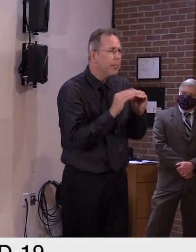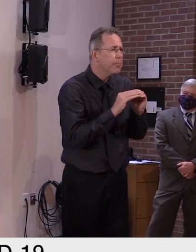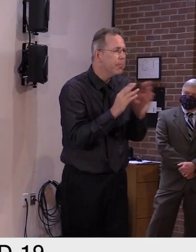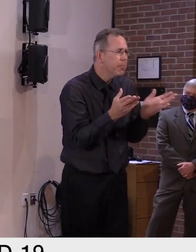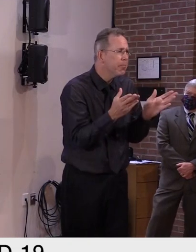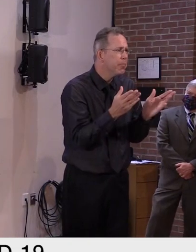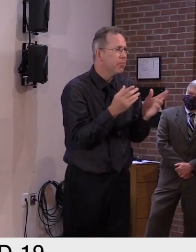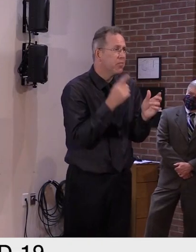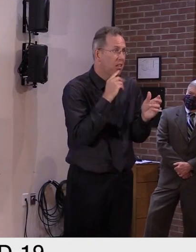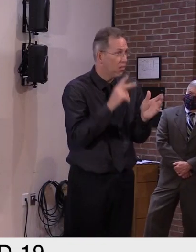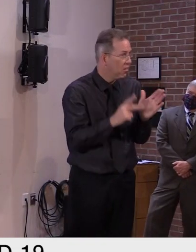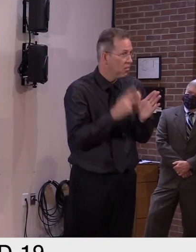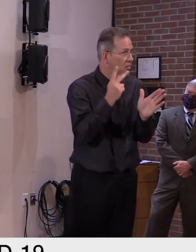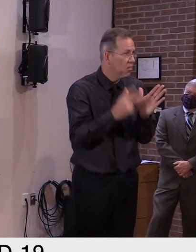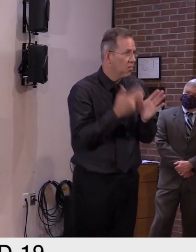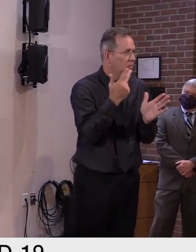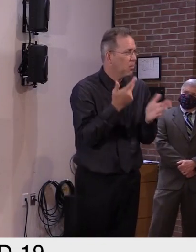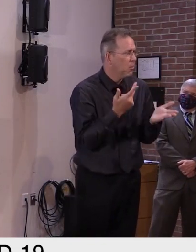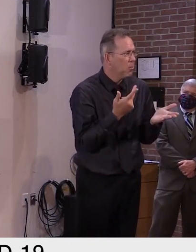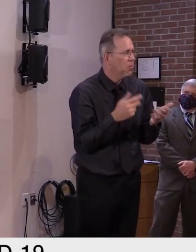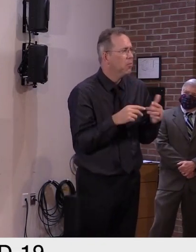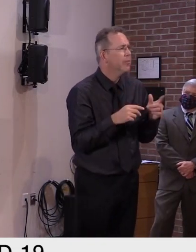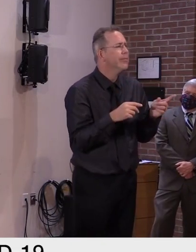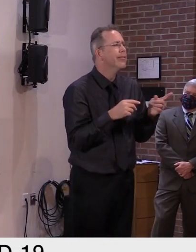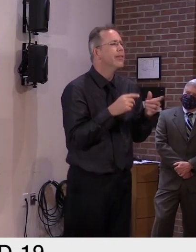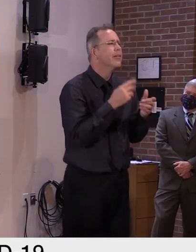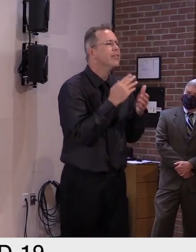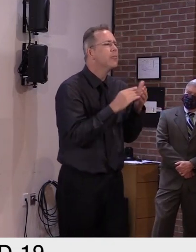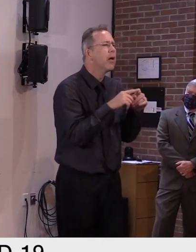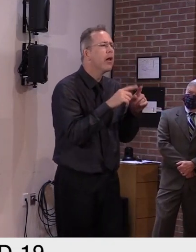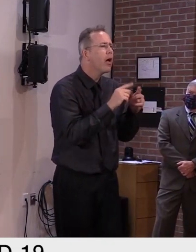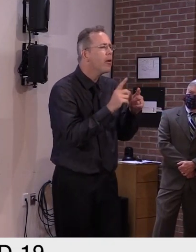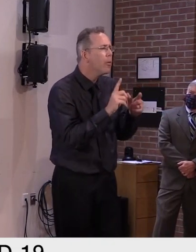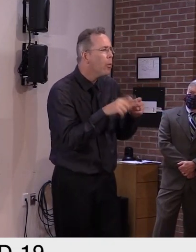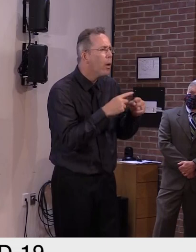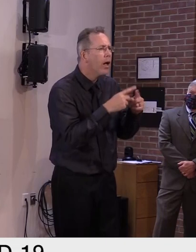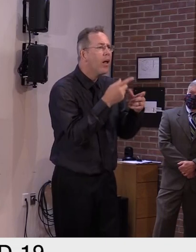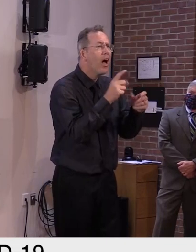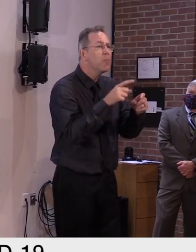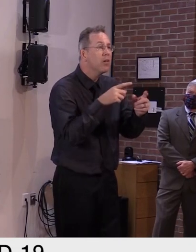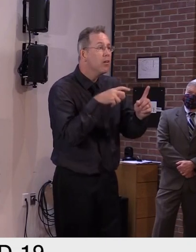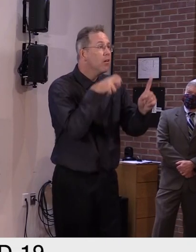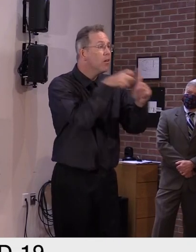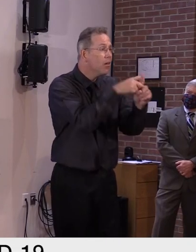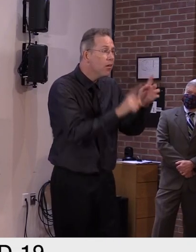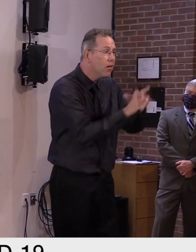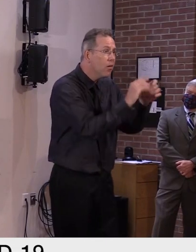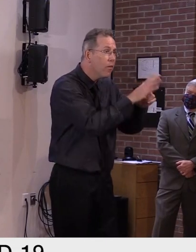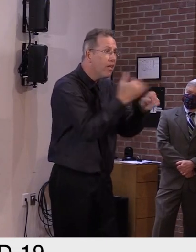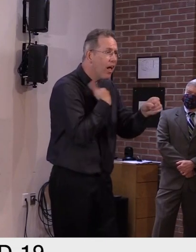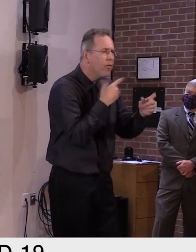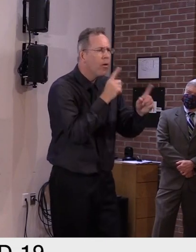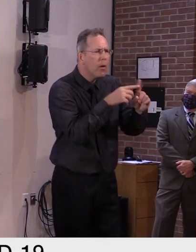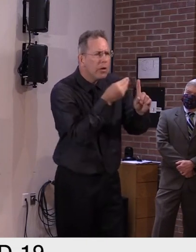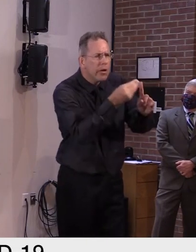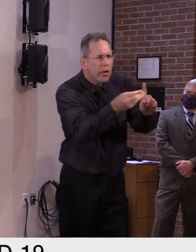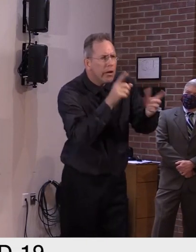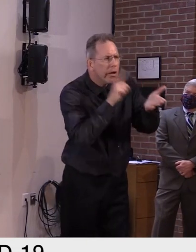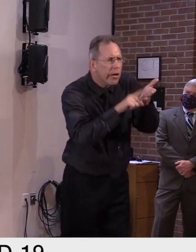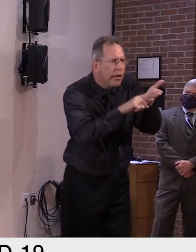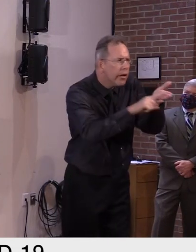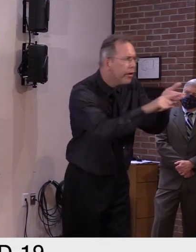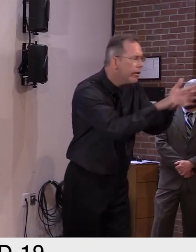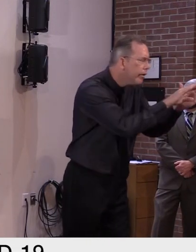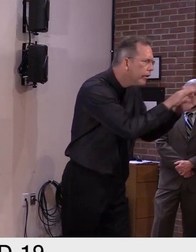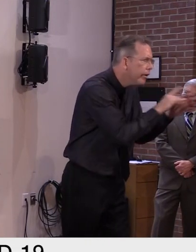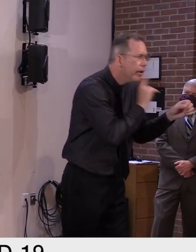timing. You know, if you're even off by a day or two in terms of the time period that you're measuring by, you might pick up, for example, the day where we had 33